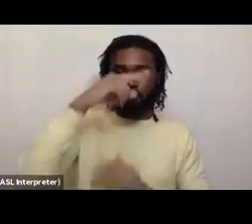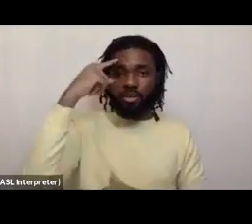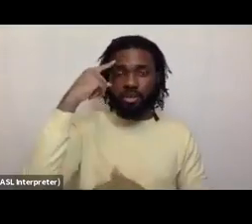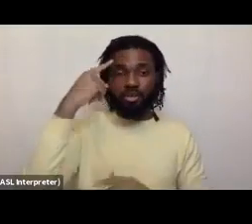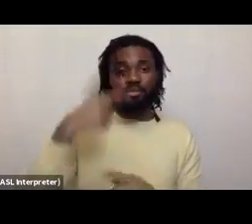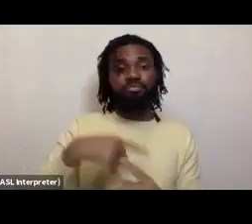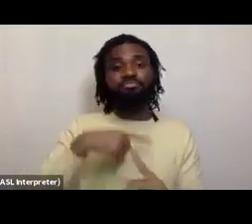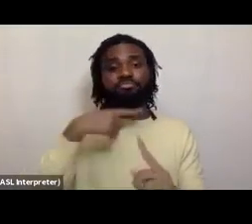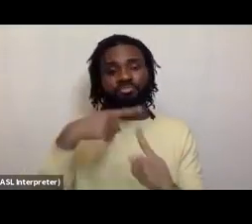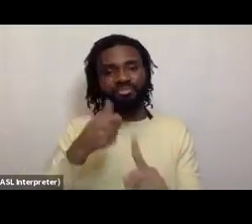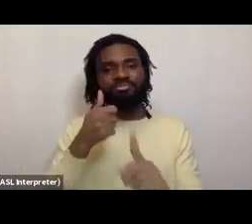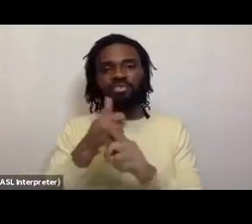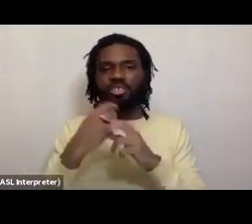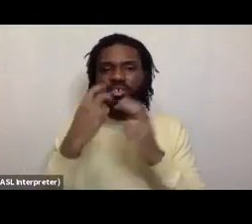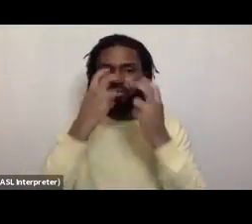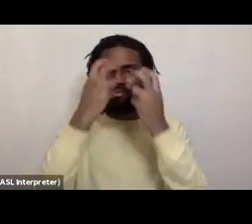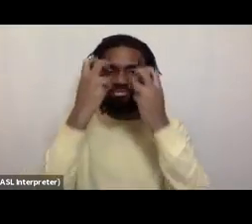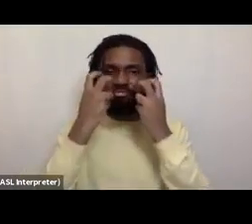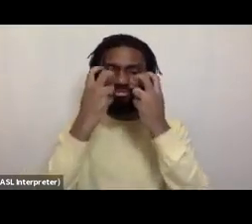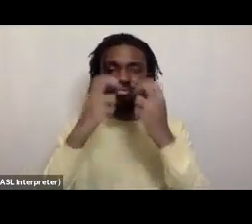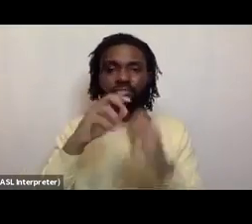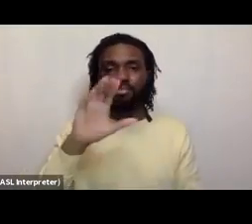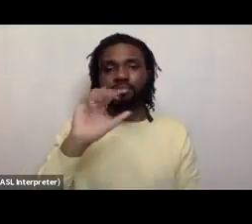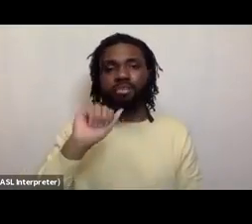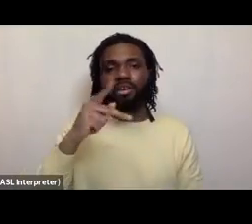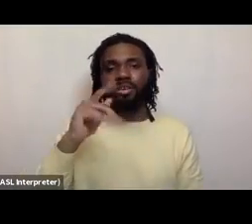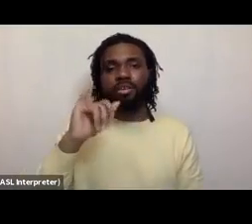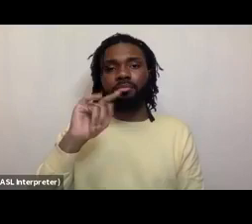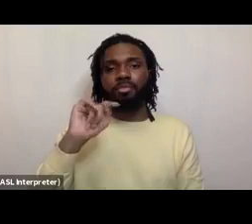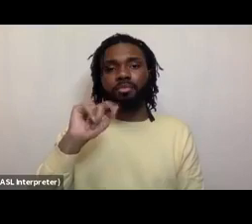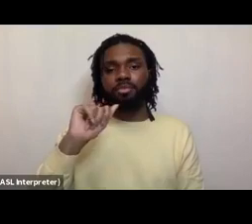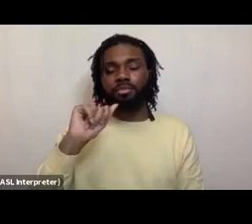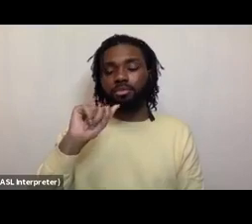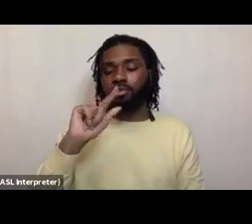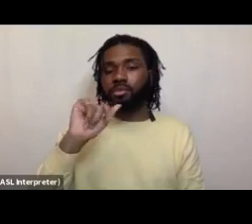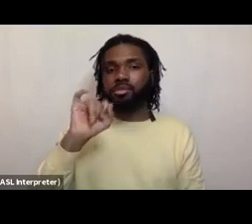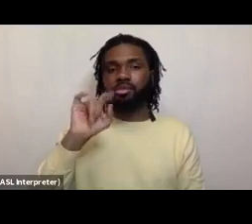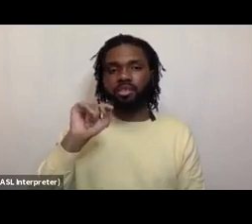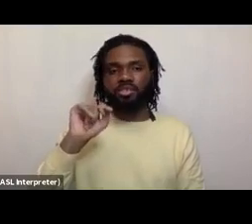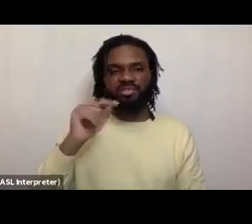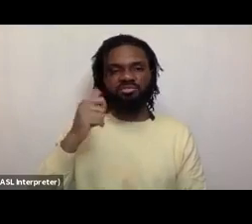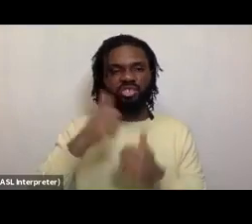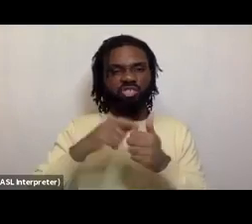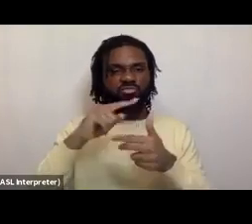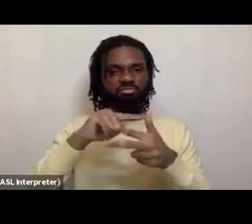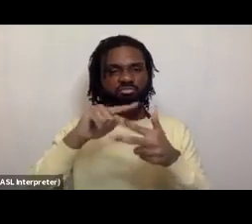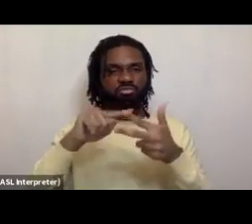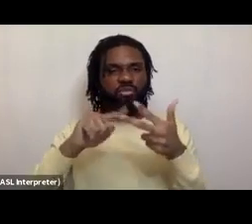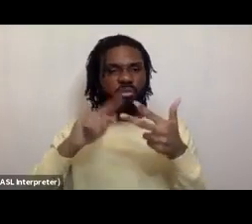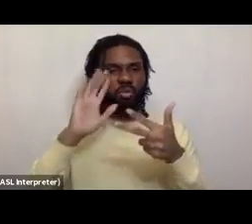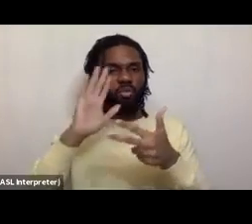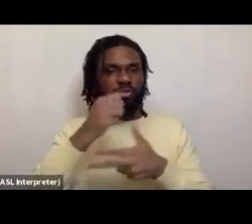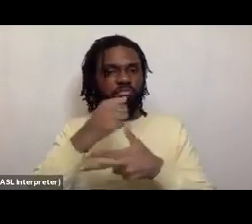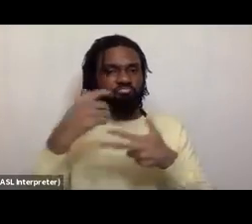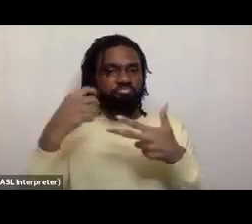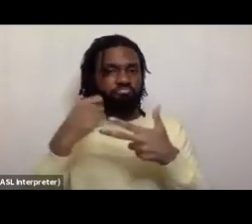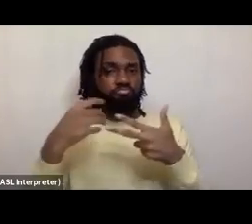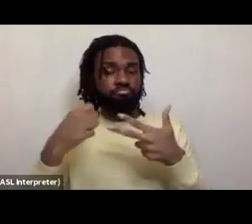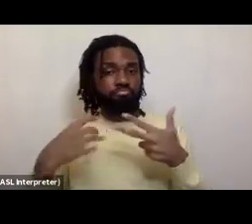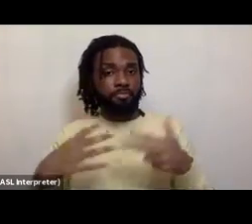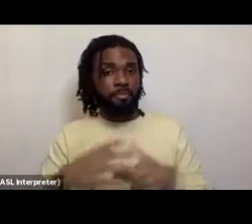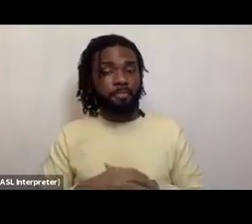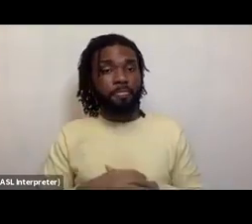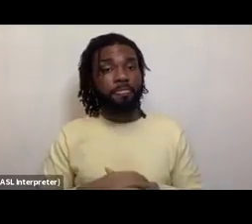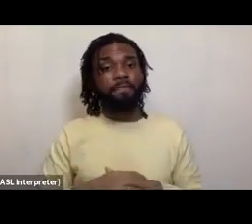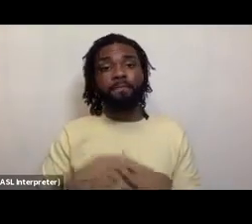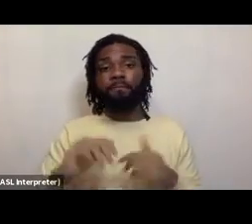inherently capitalist. And I'll expand on all of that. The way that the determination of